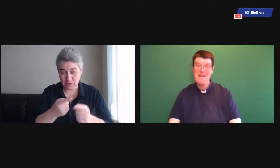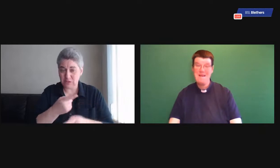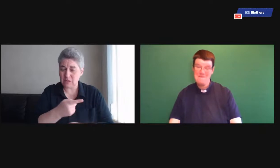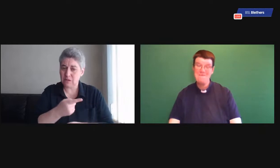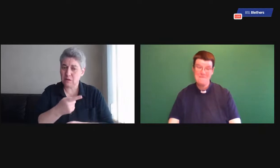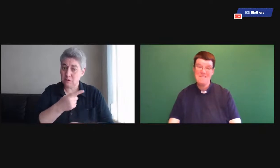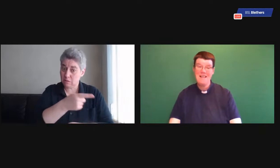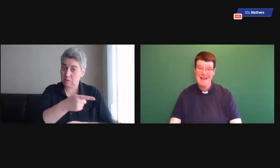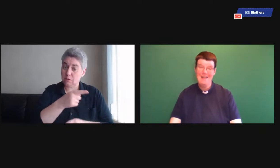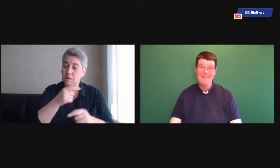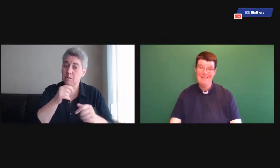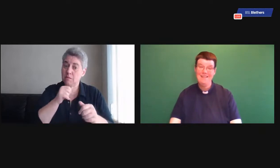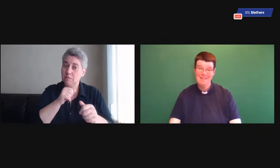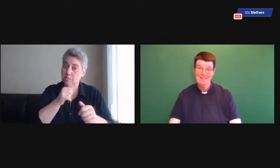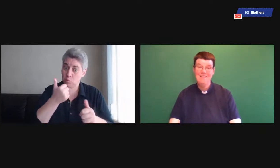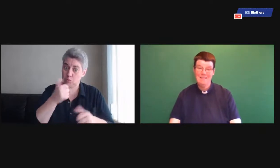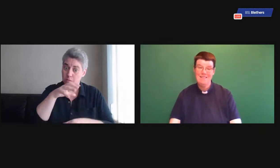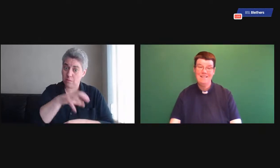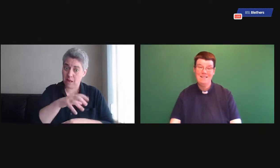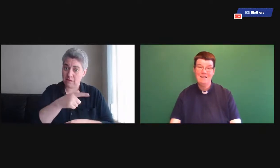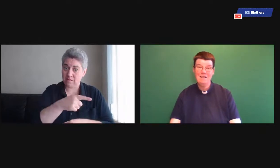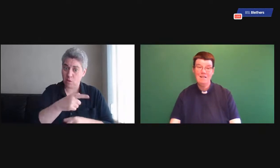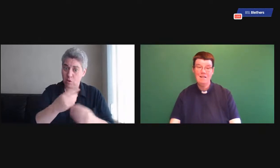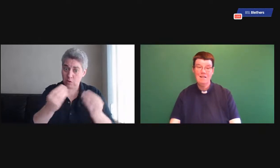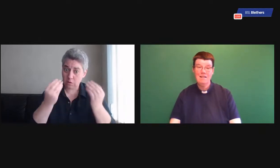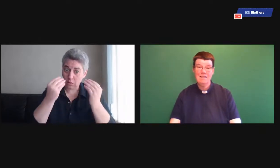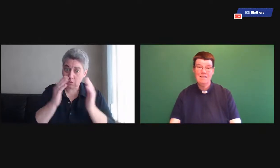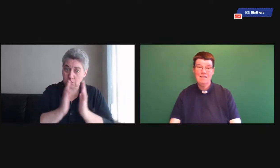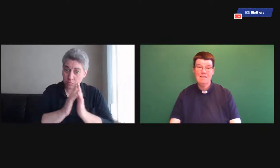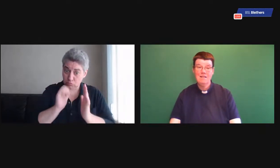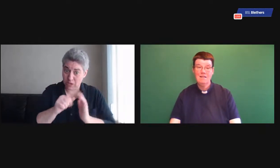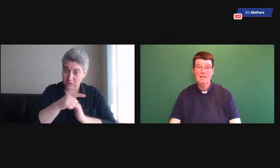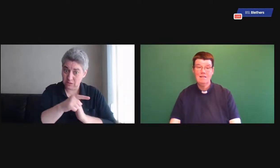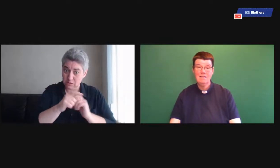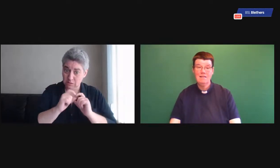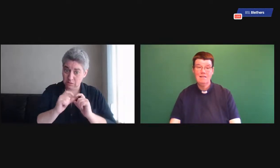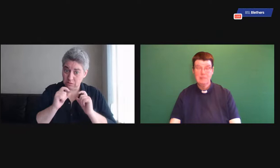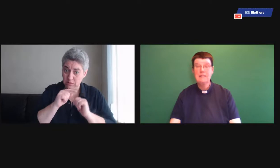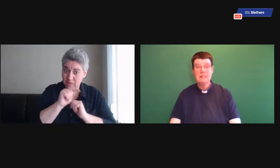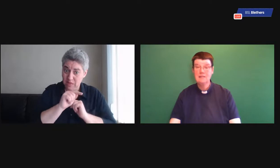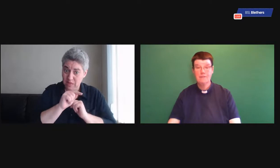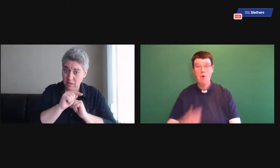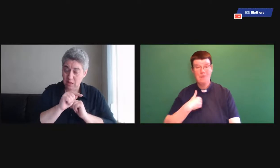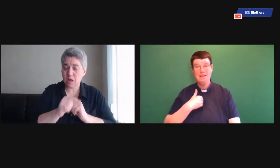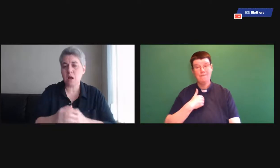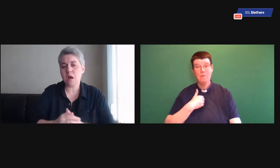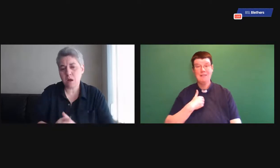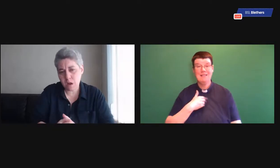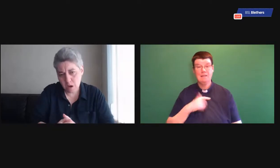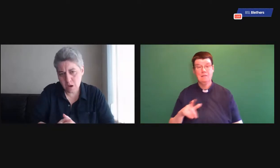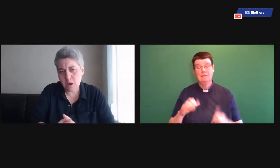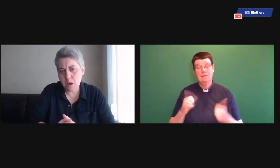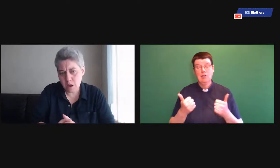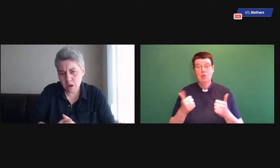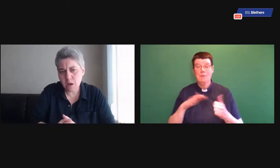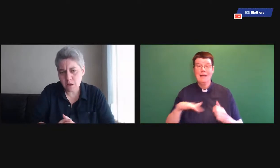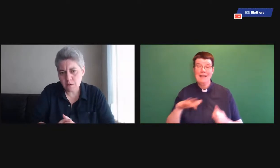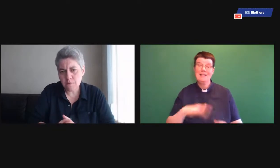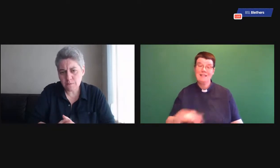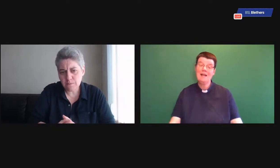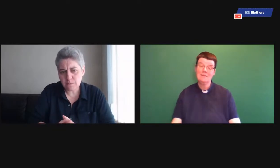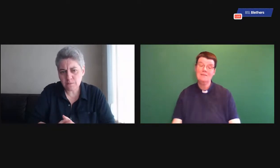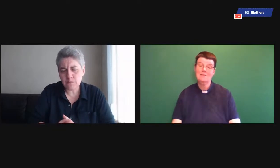7 years? Yes, I was. And did you find that a good place, for